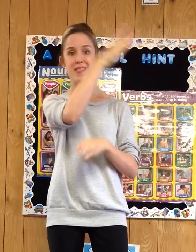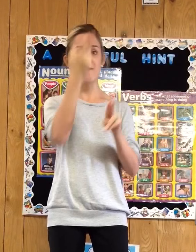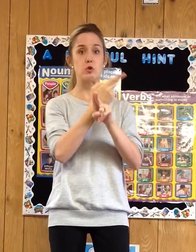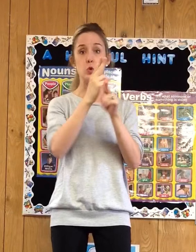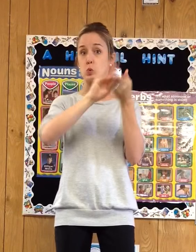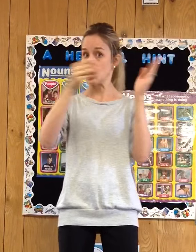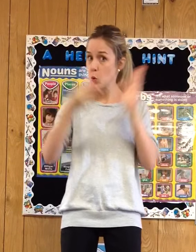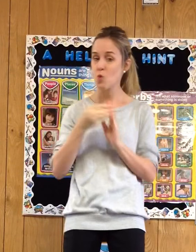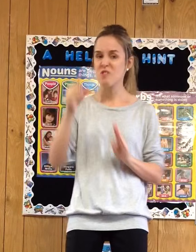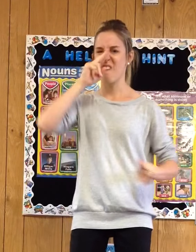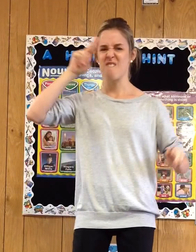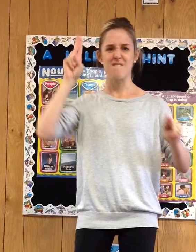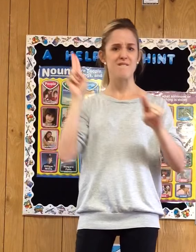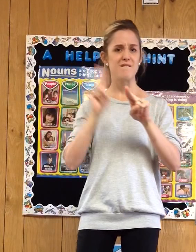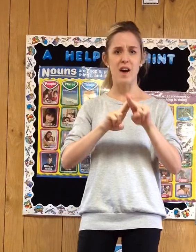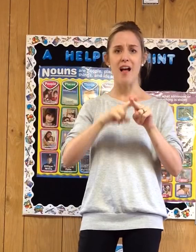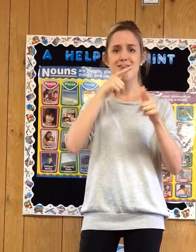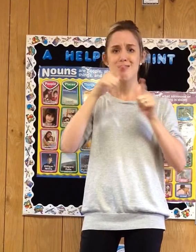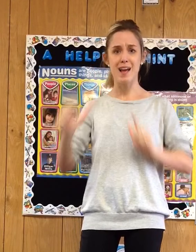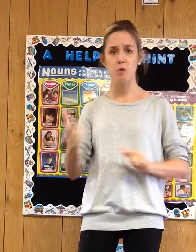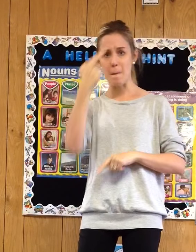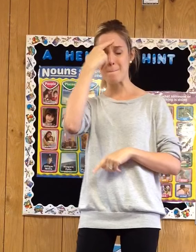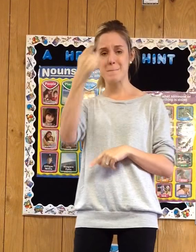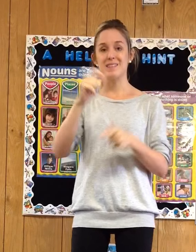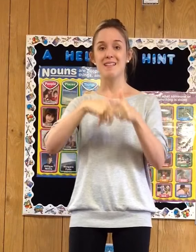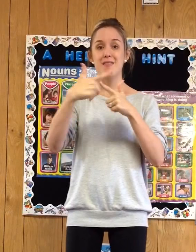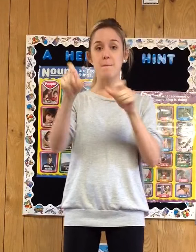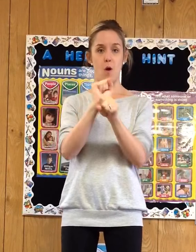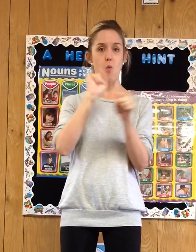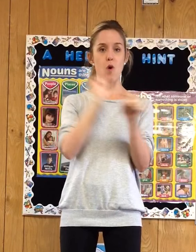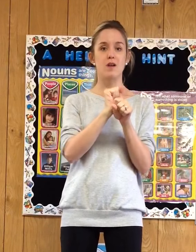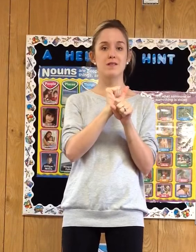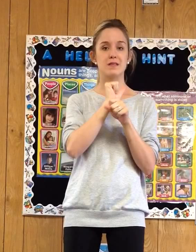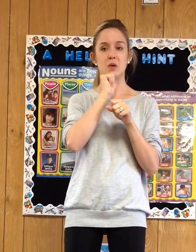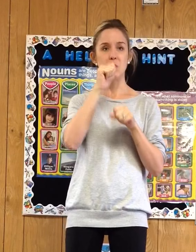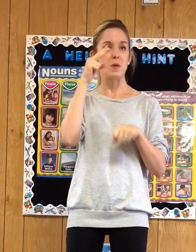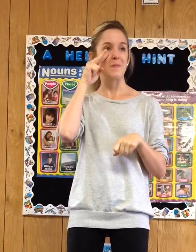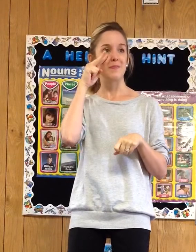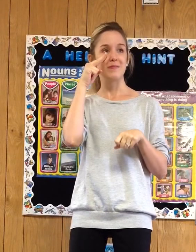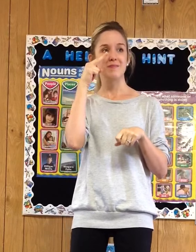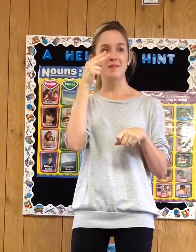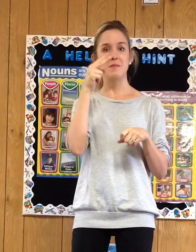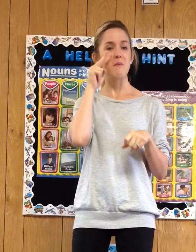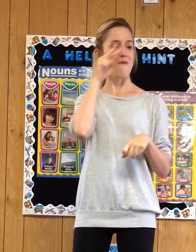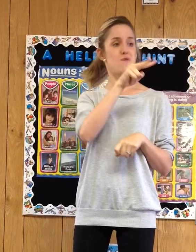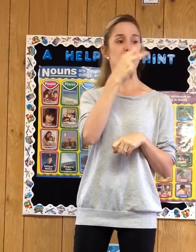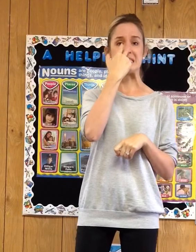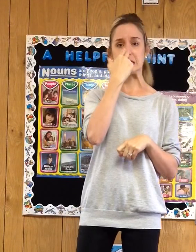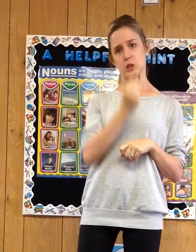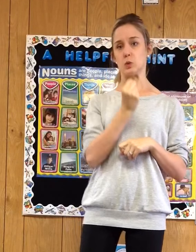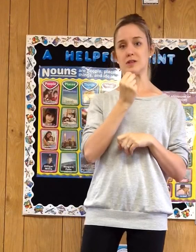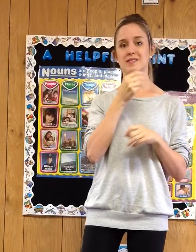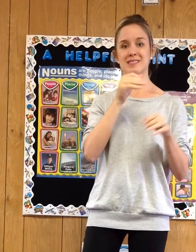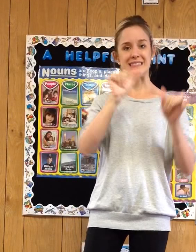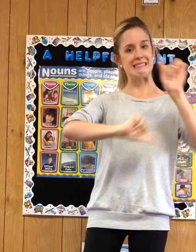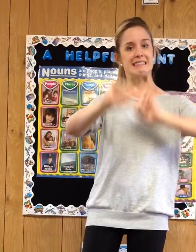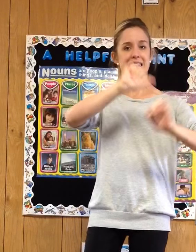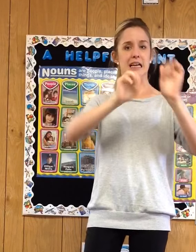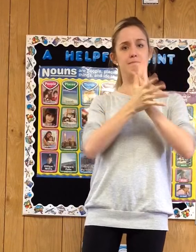stories or fun, engaging language, because then my work might not be viewed as serious and scientific. Right? I